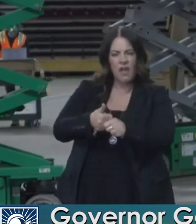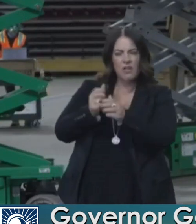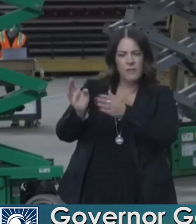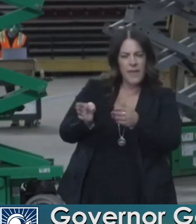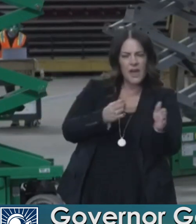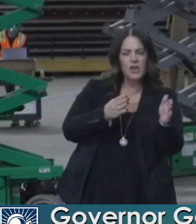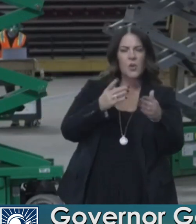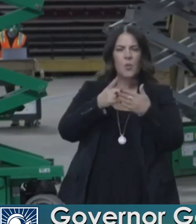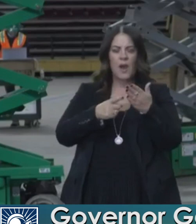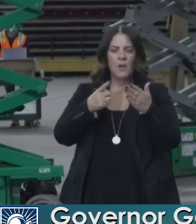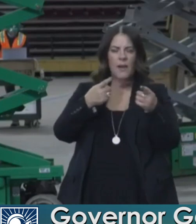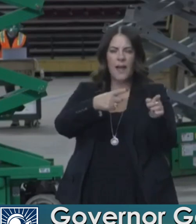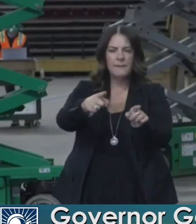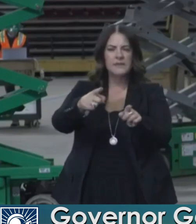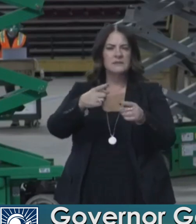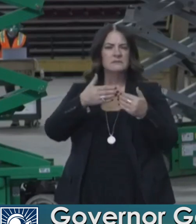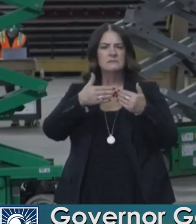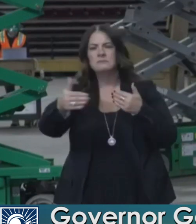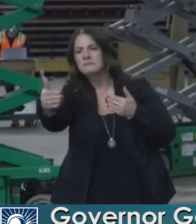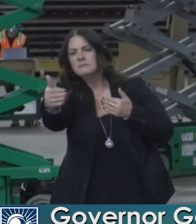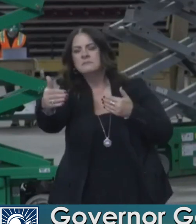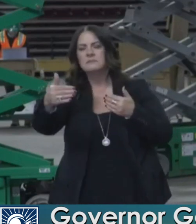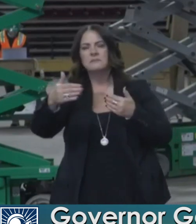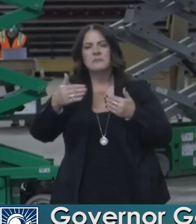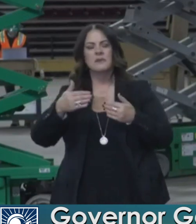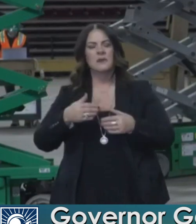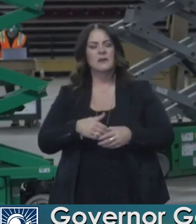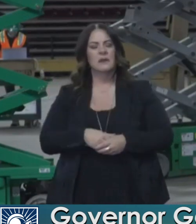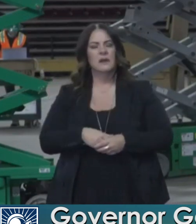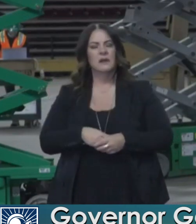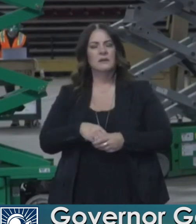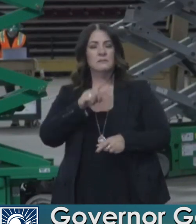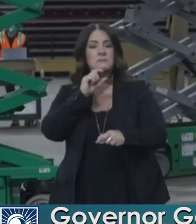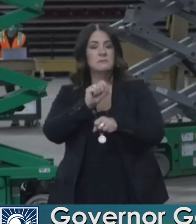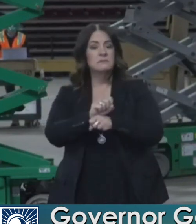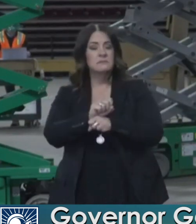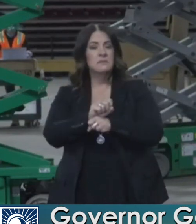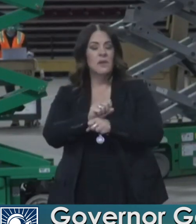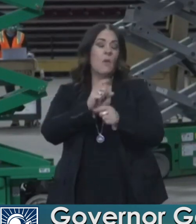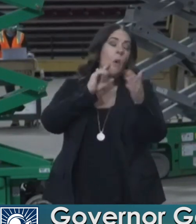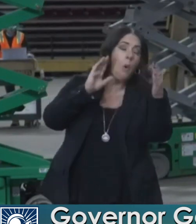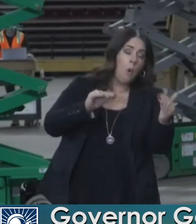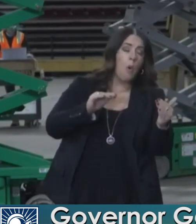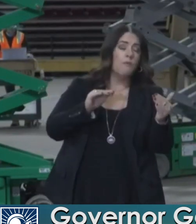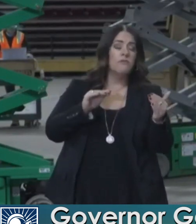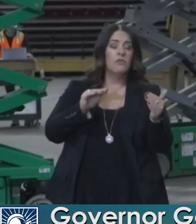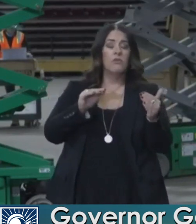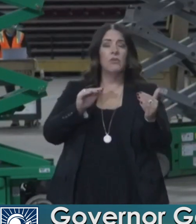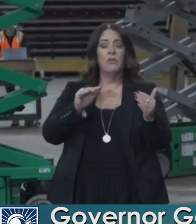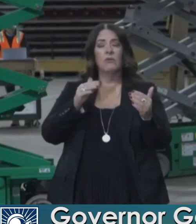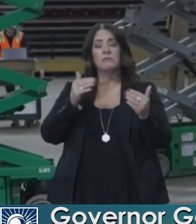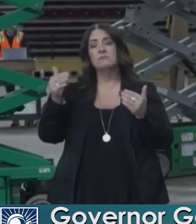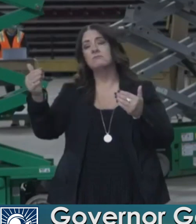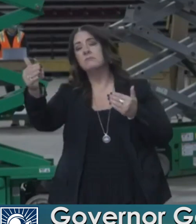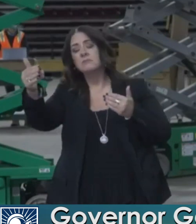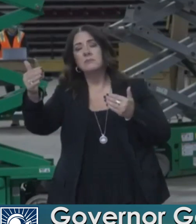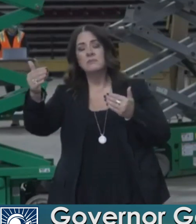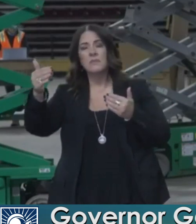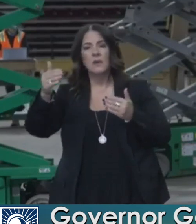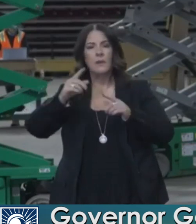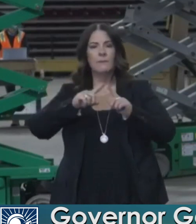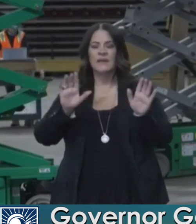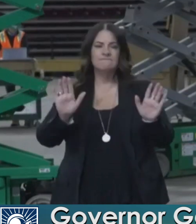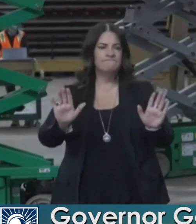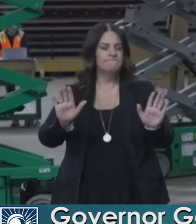of that would lead us to conclude that that indeed is the case. We're hopeful in the seasonality, but by